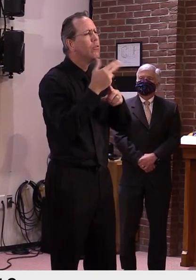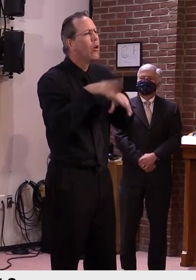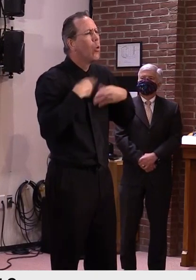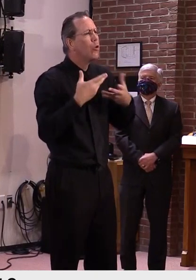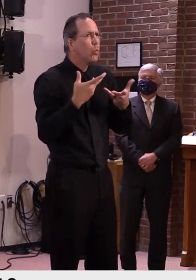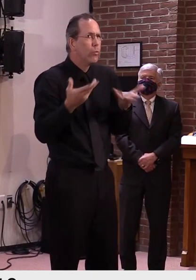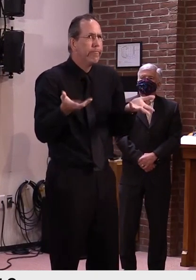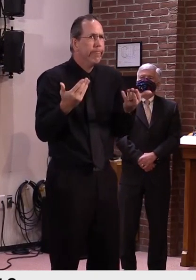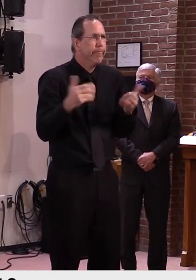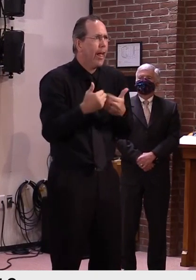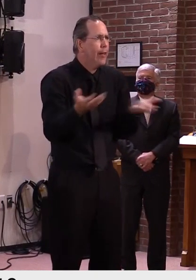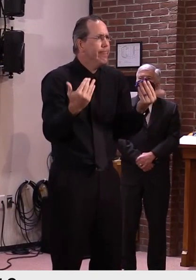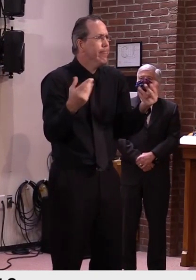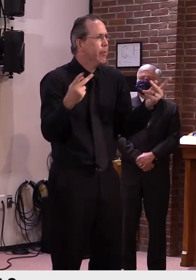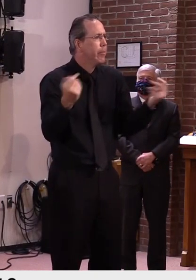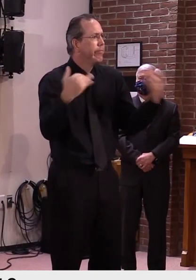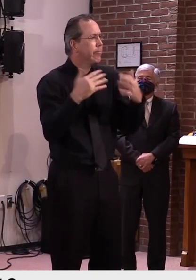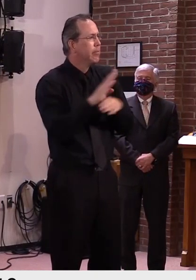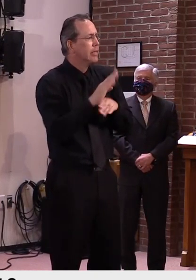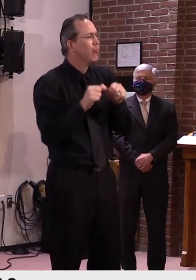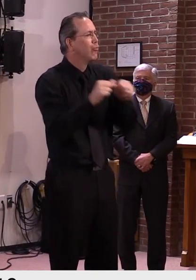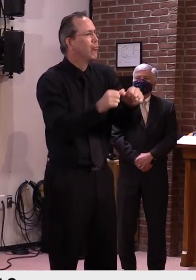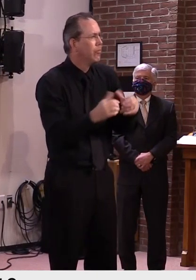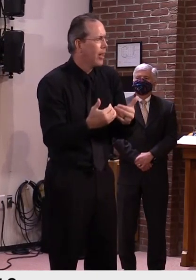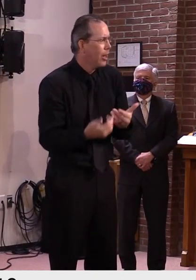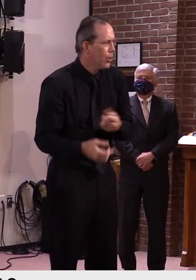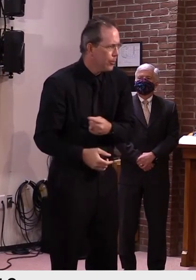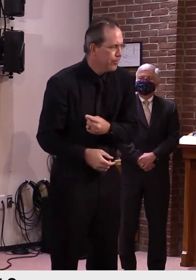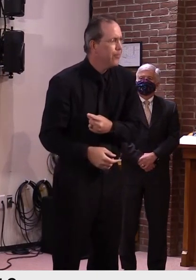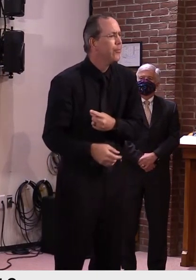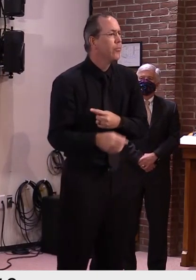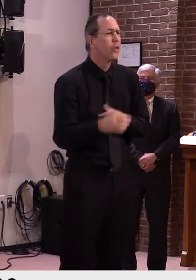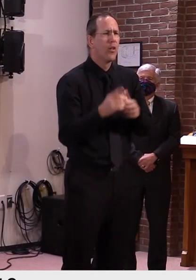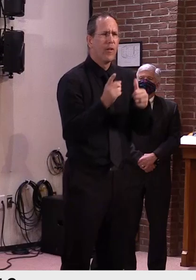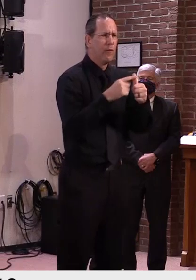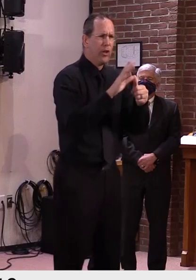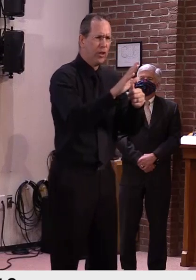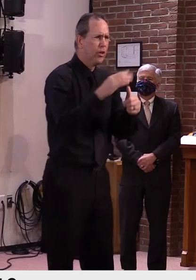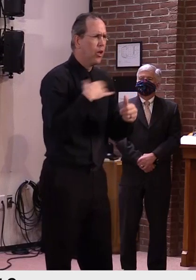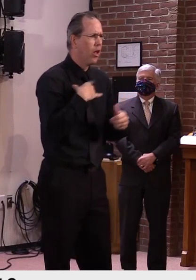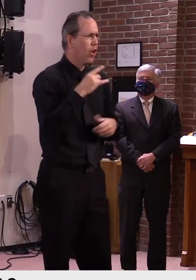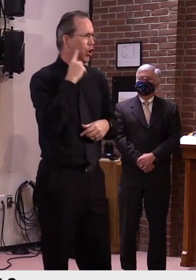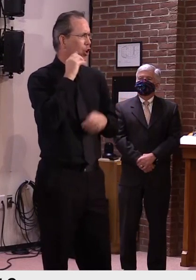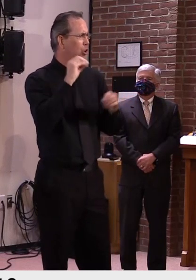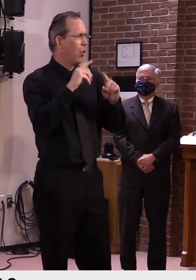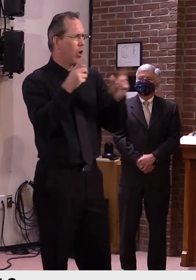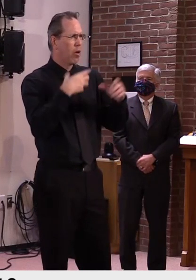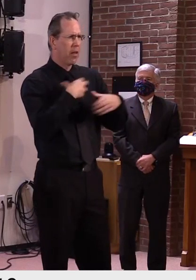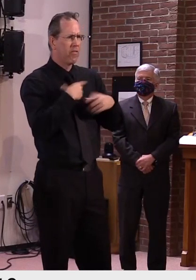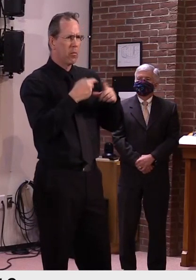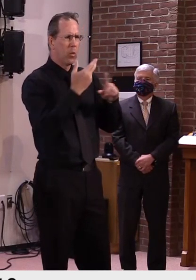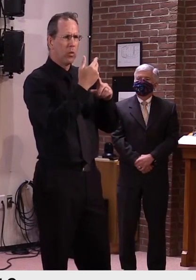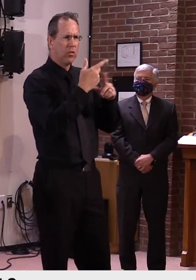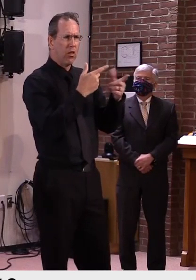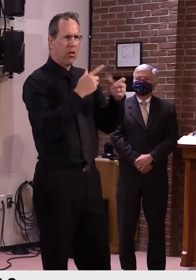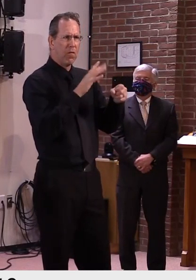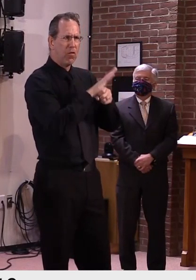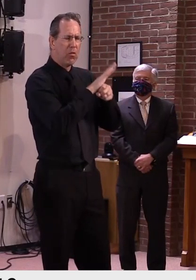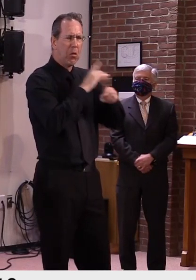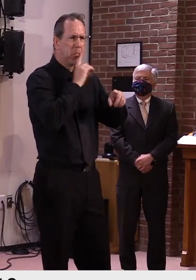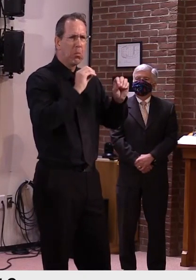their own occupancy. If they don't want to have 100%, they don't have to. I have a great